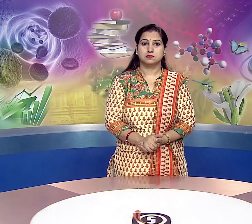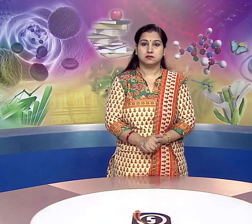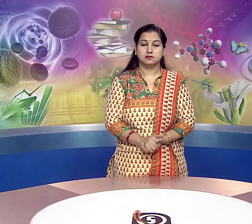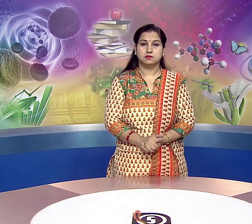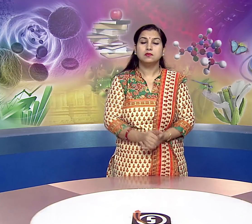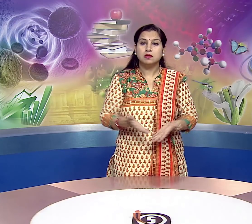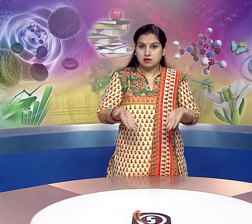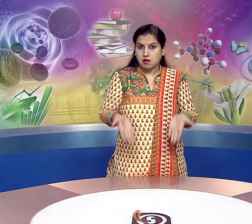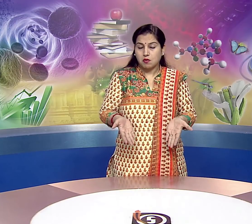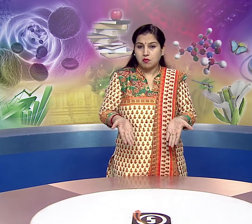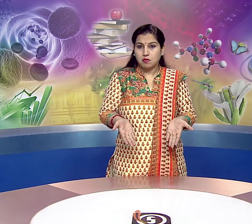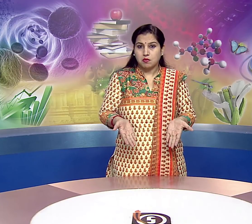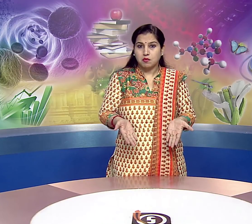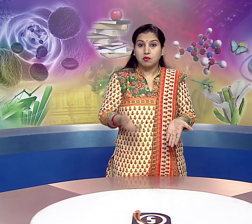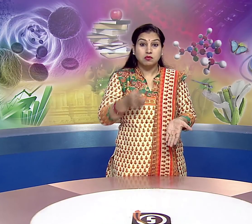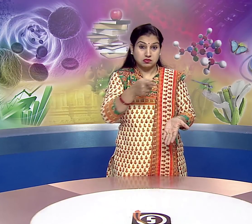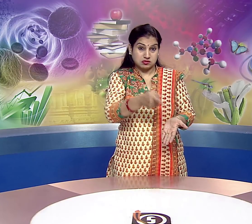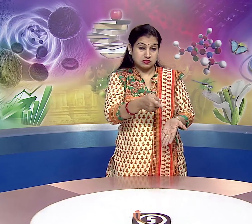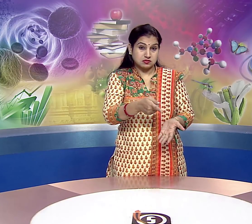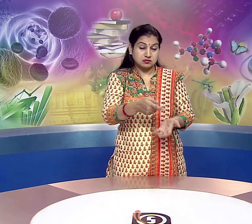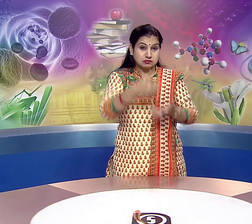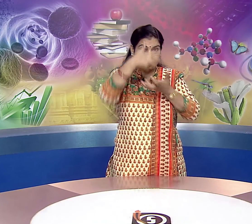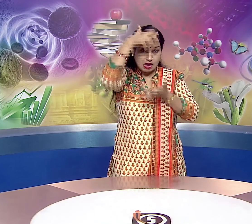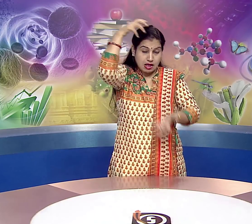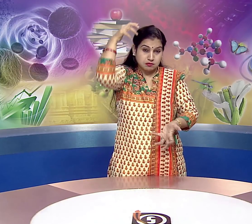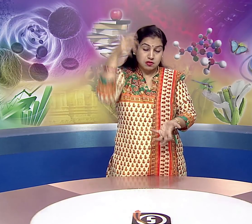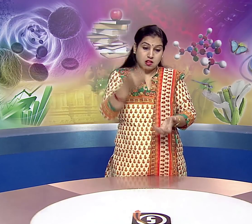now that this brute is safely locked up,